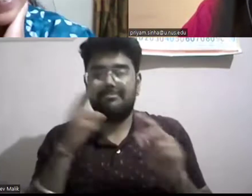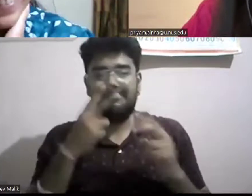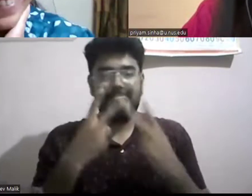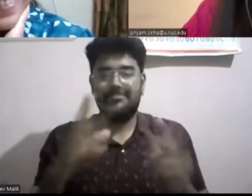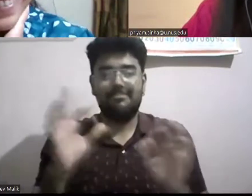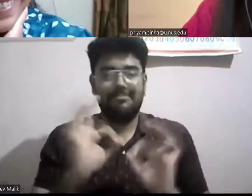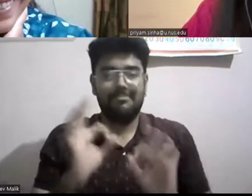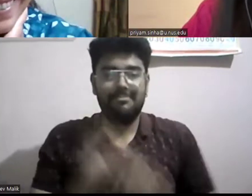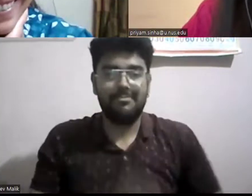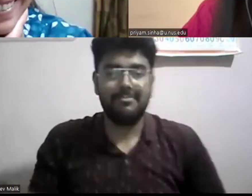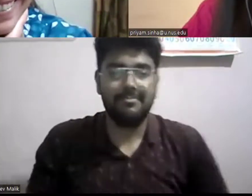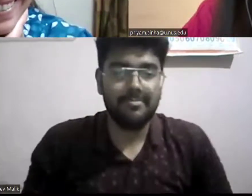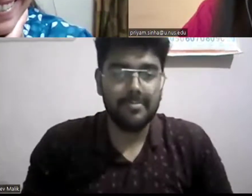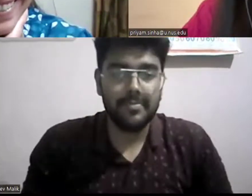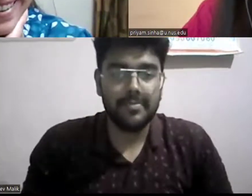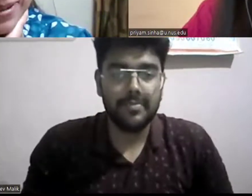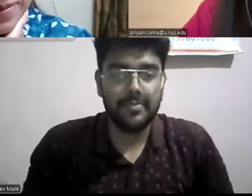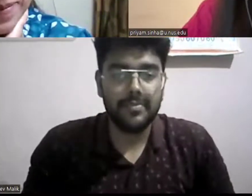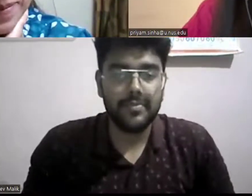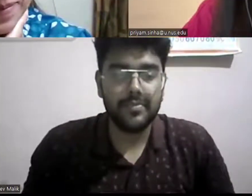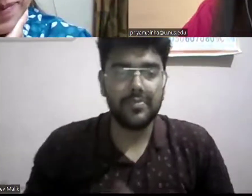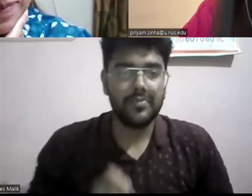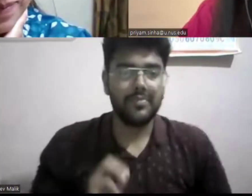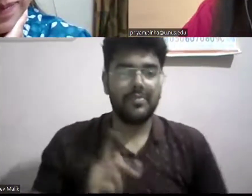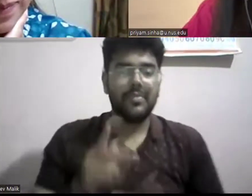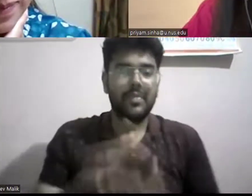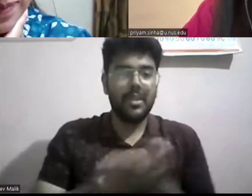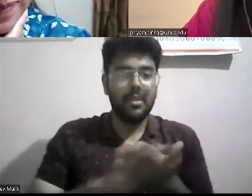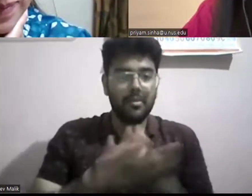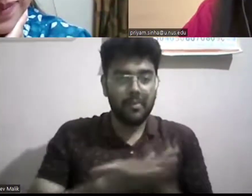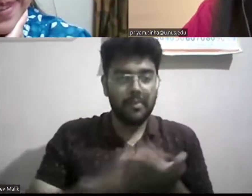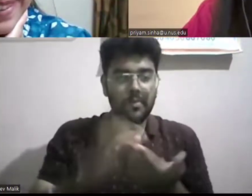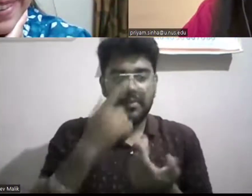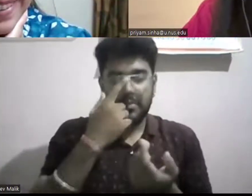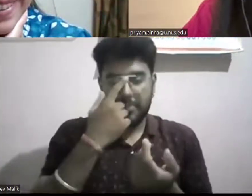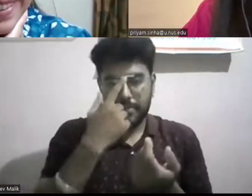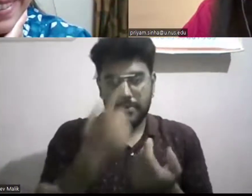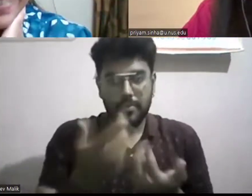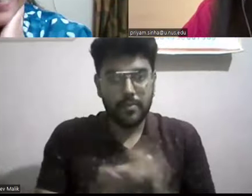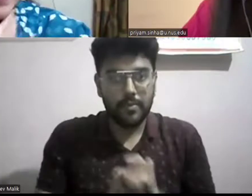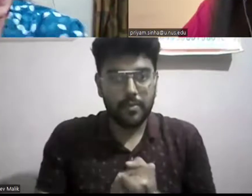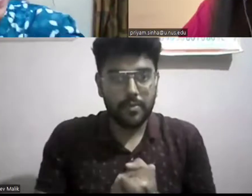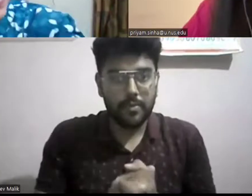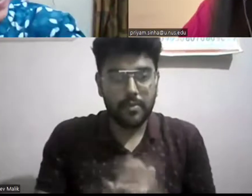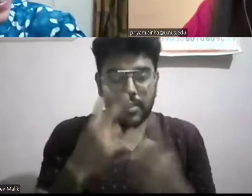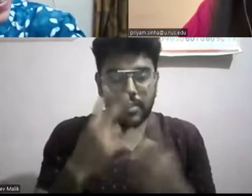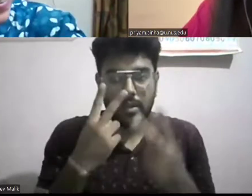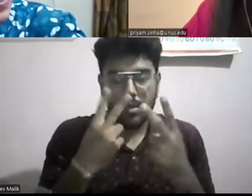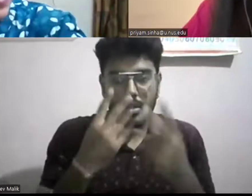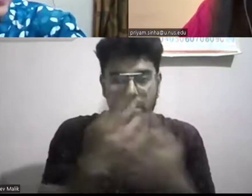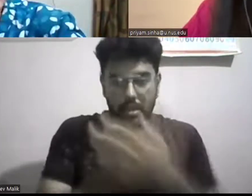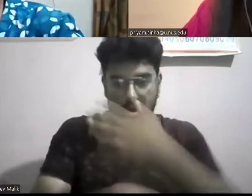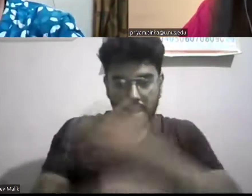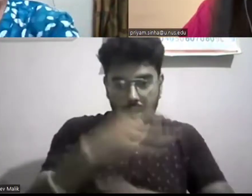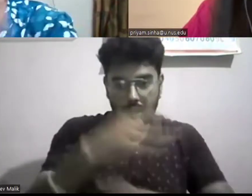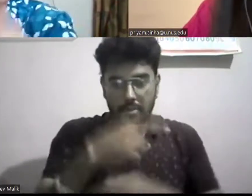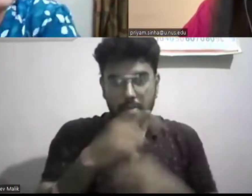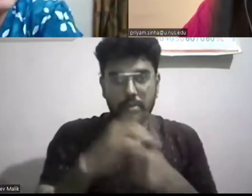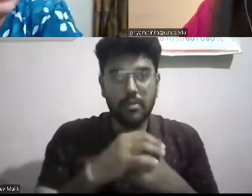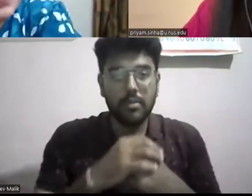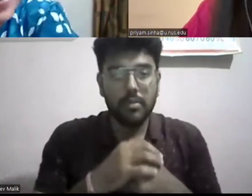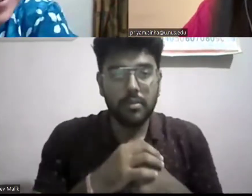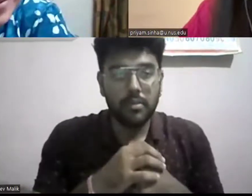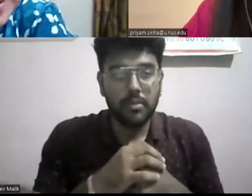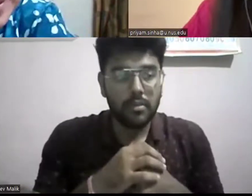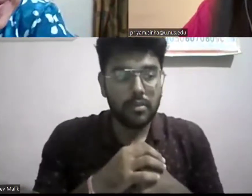not. Okay, so basically, yes, they use disability as as